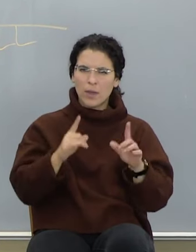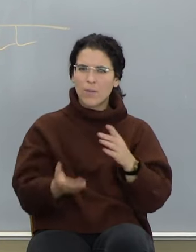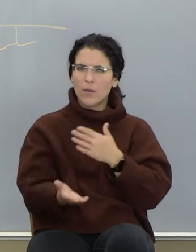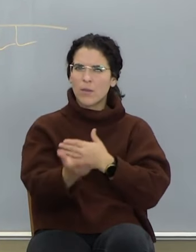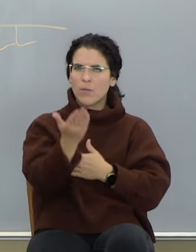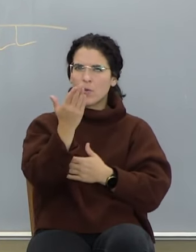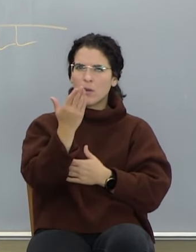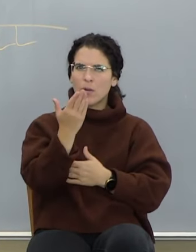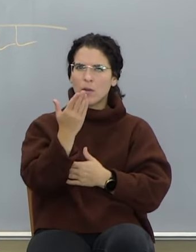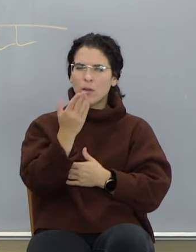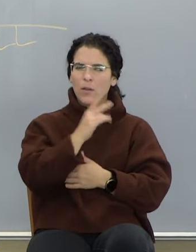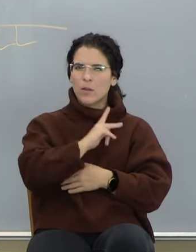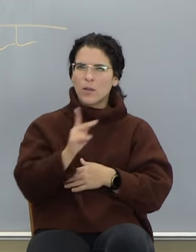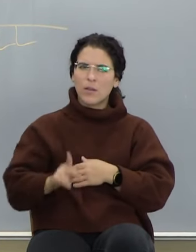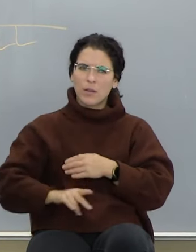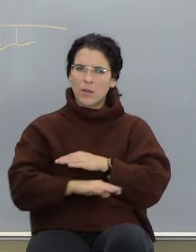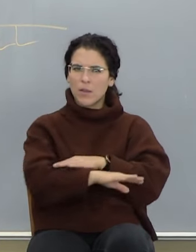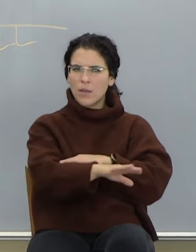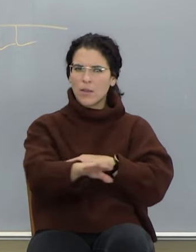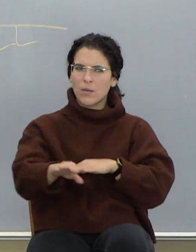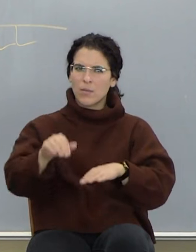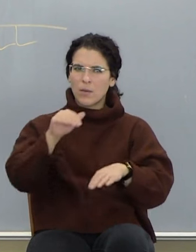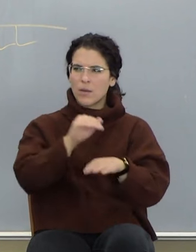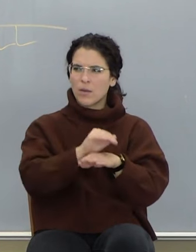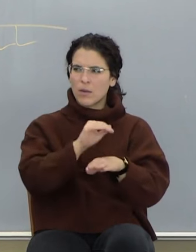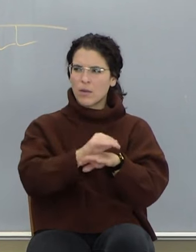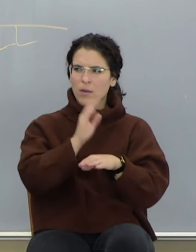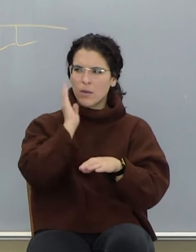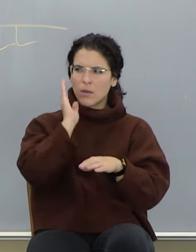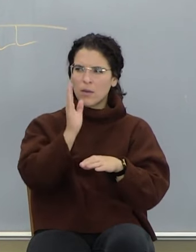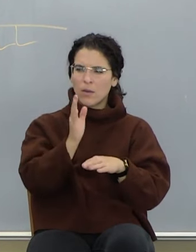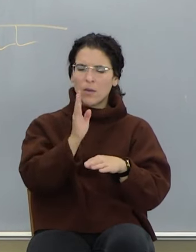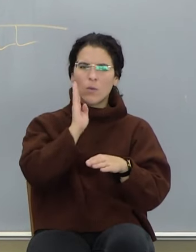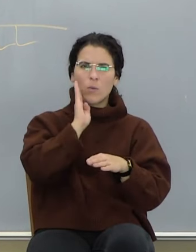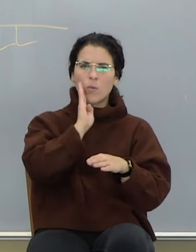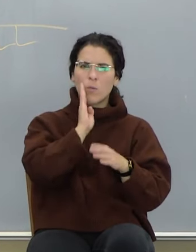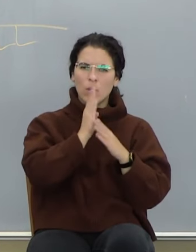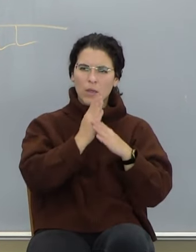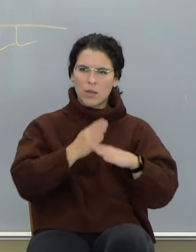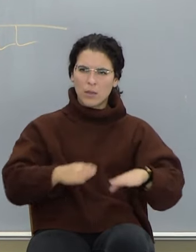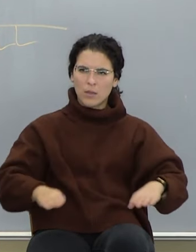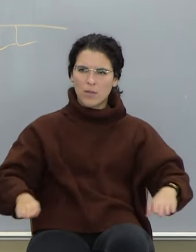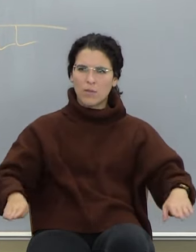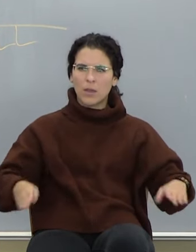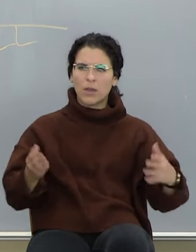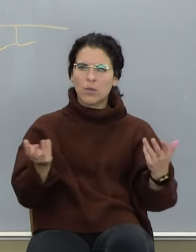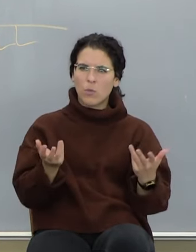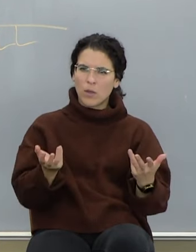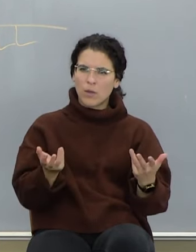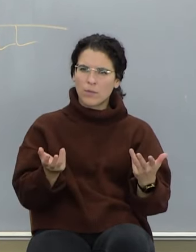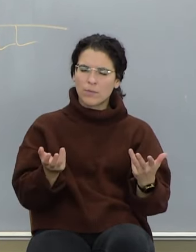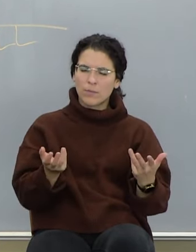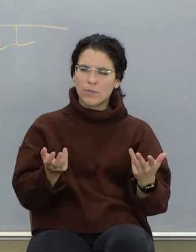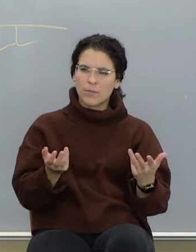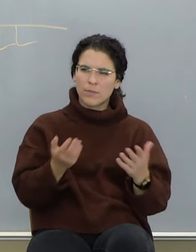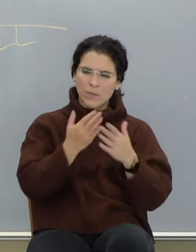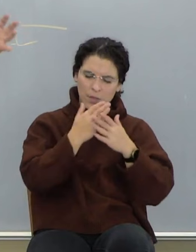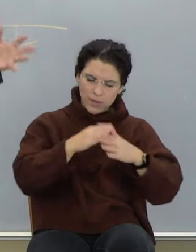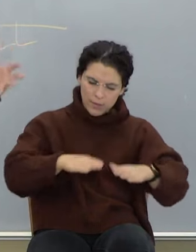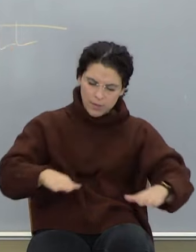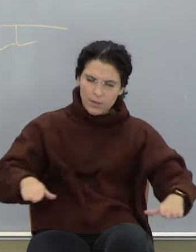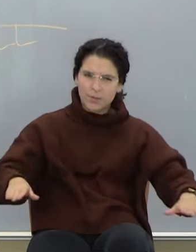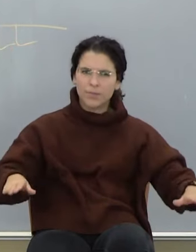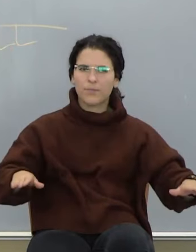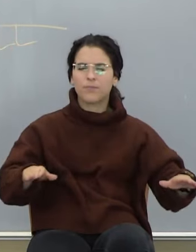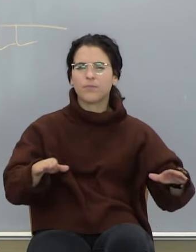coming kingdom, and at night he shall divide the what? He's going to